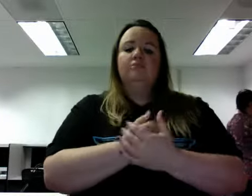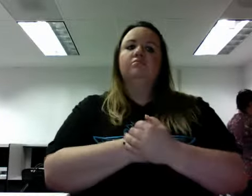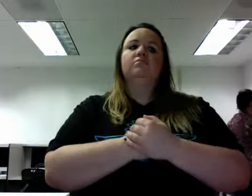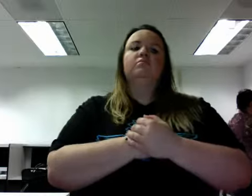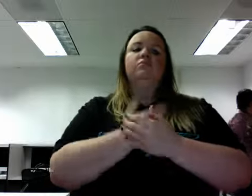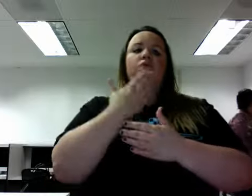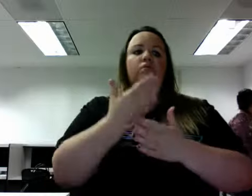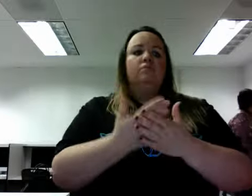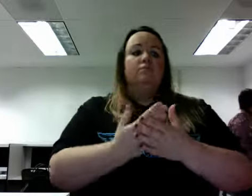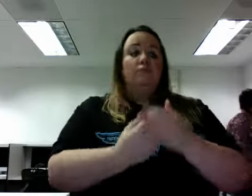How does it protect us?